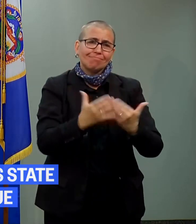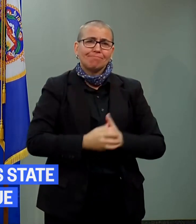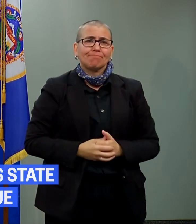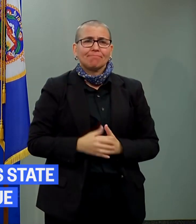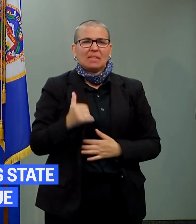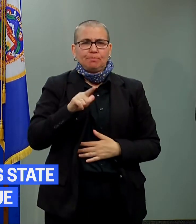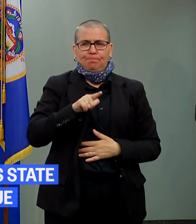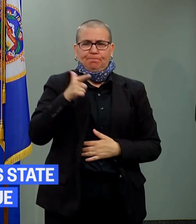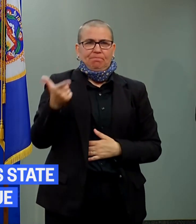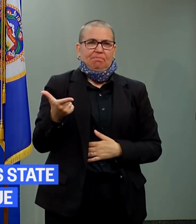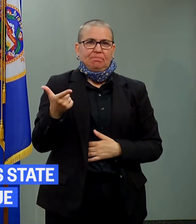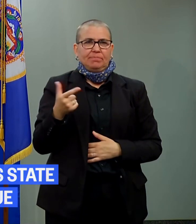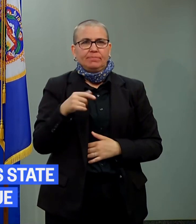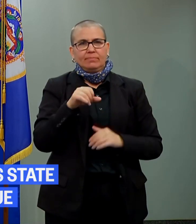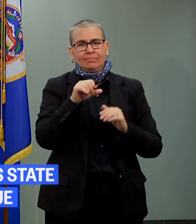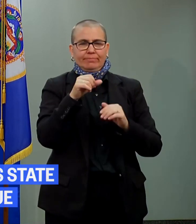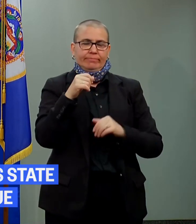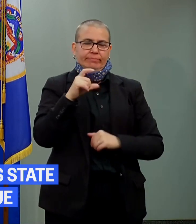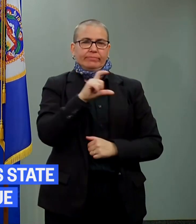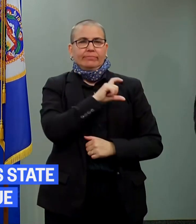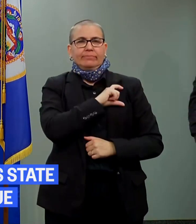General.